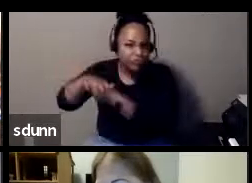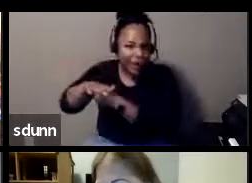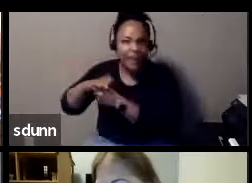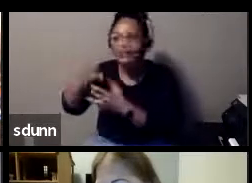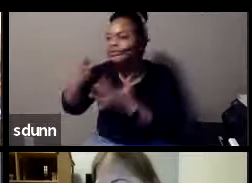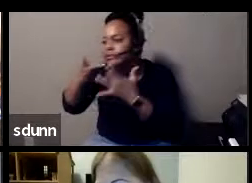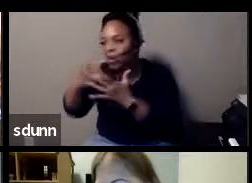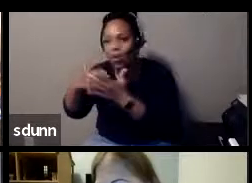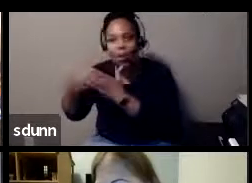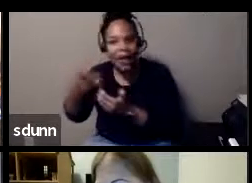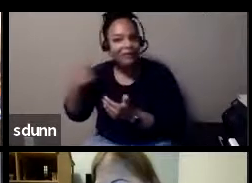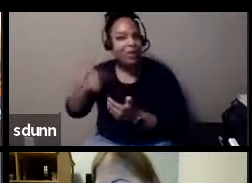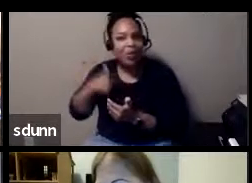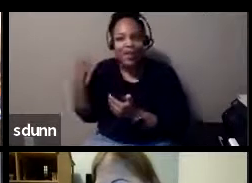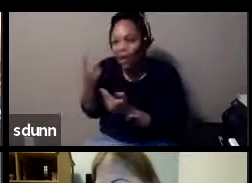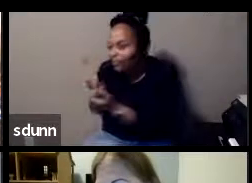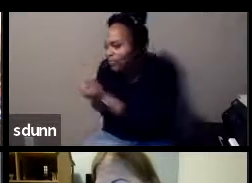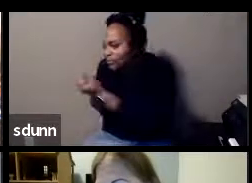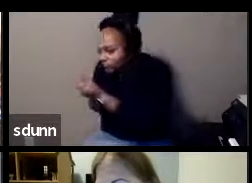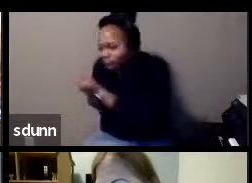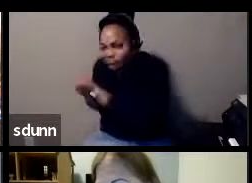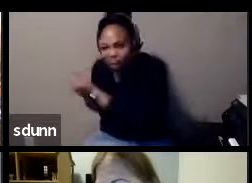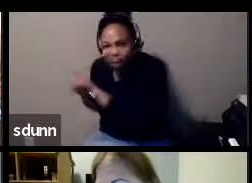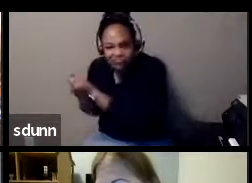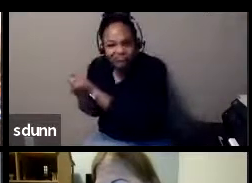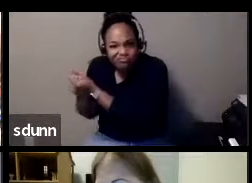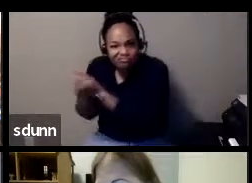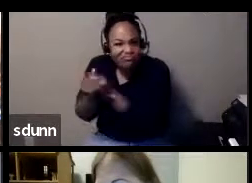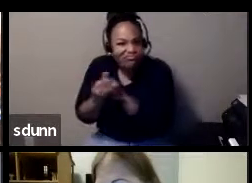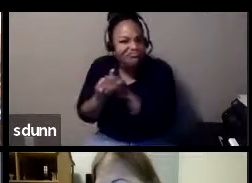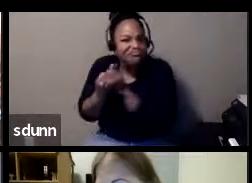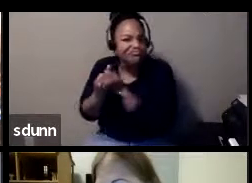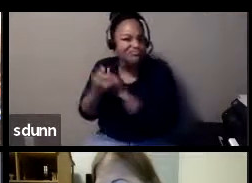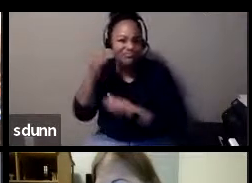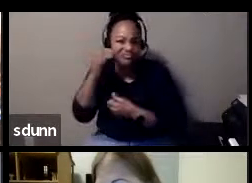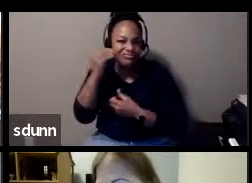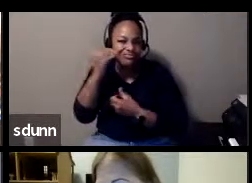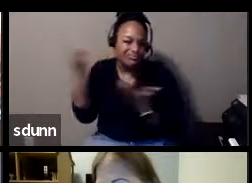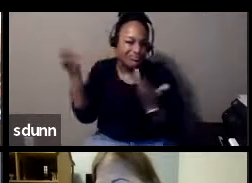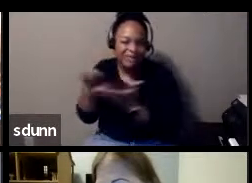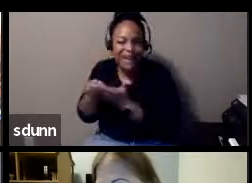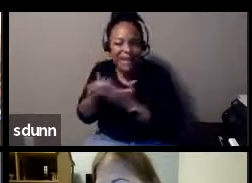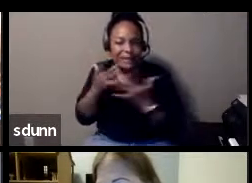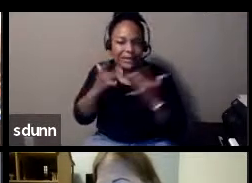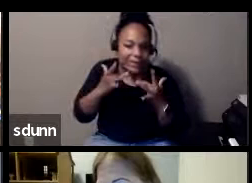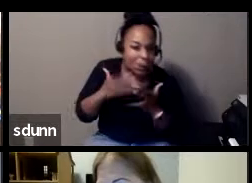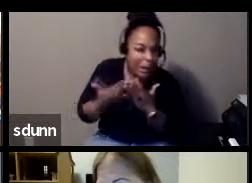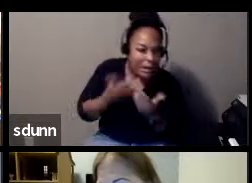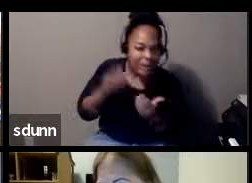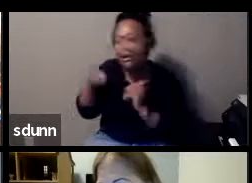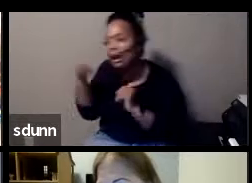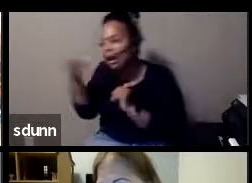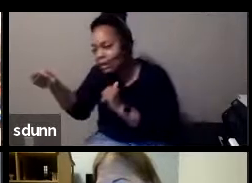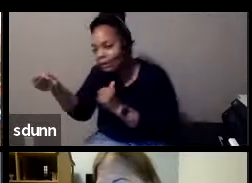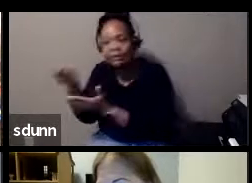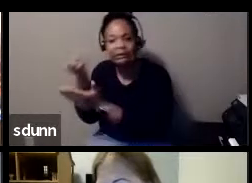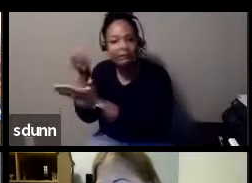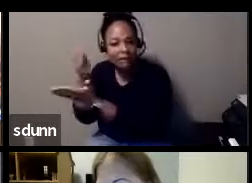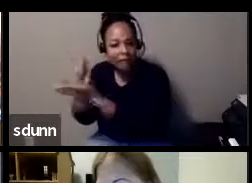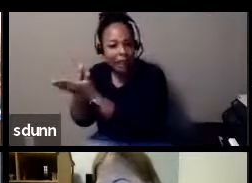through like some financial troubles, and we needed to save